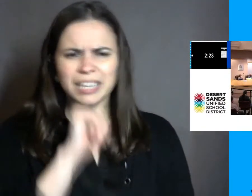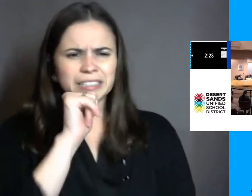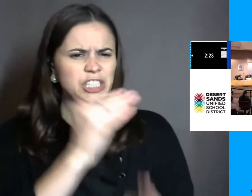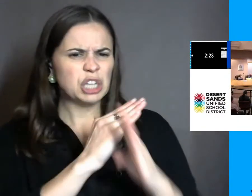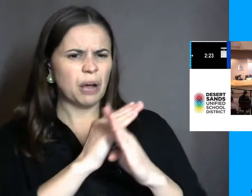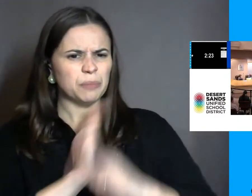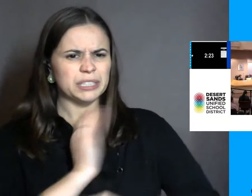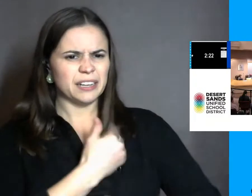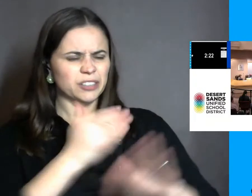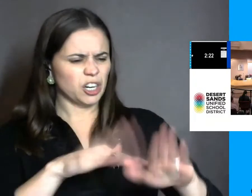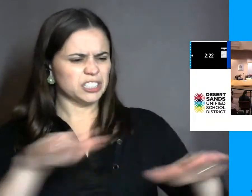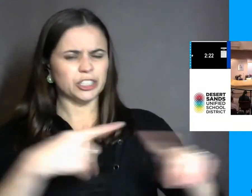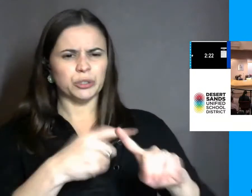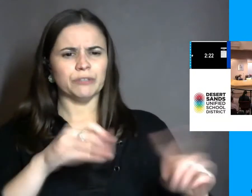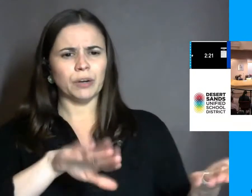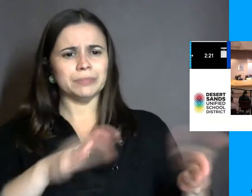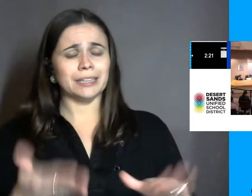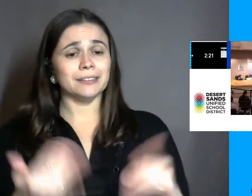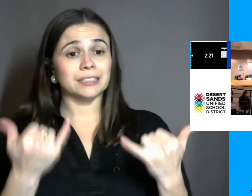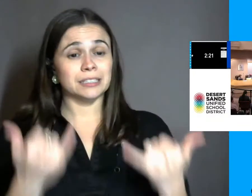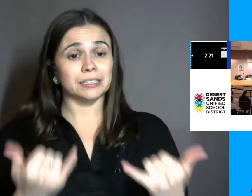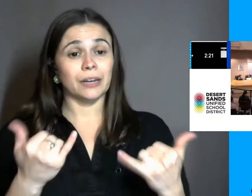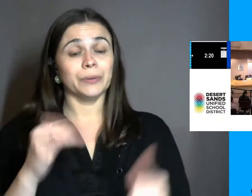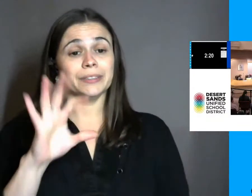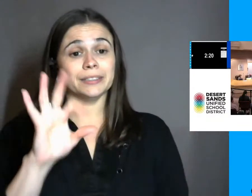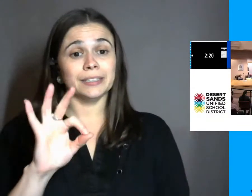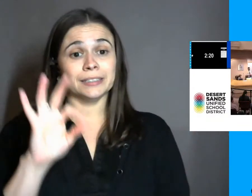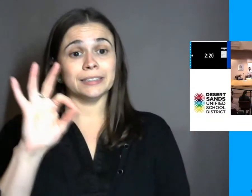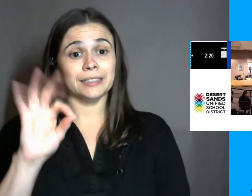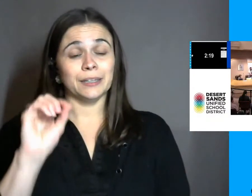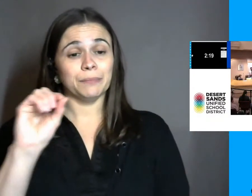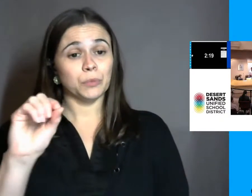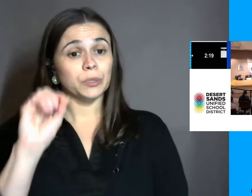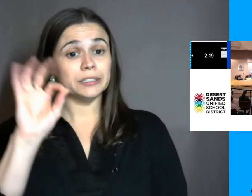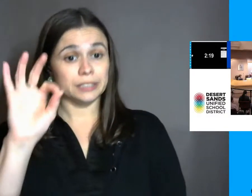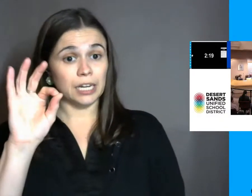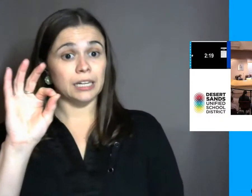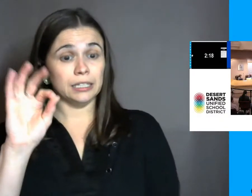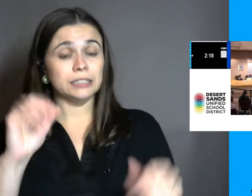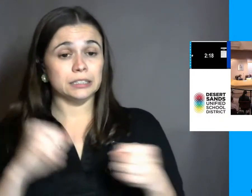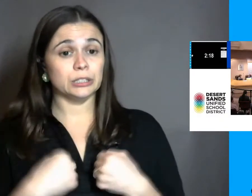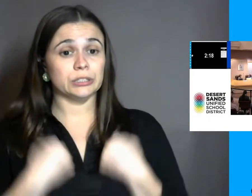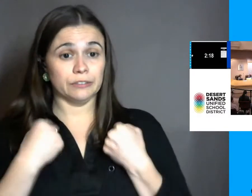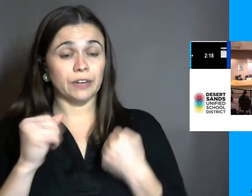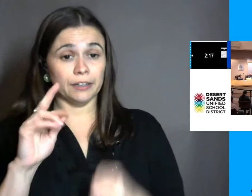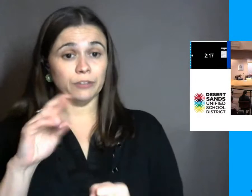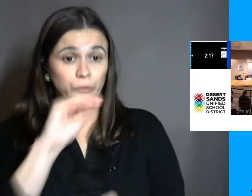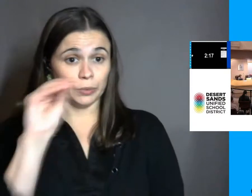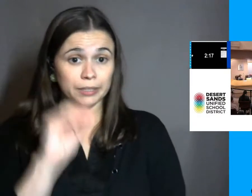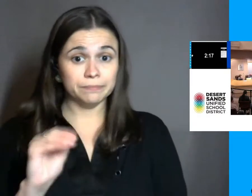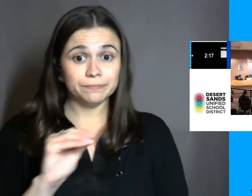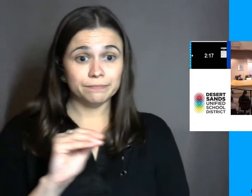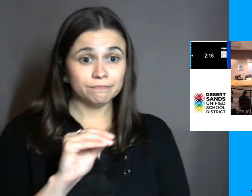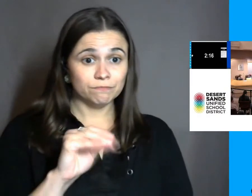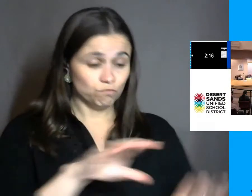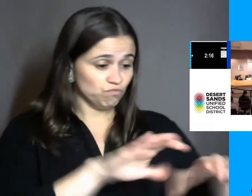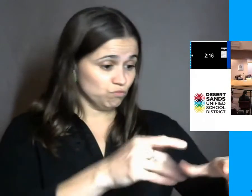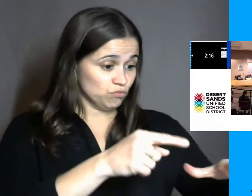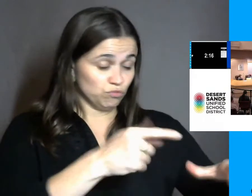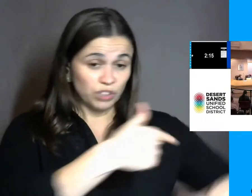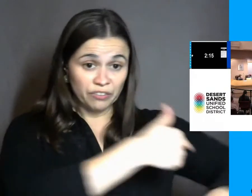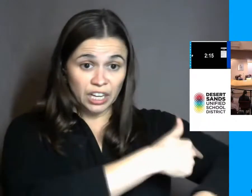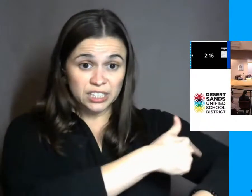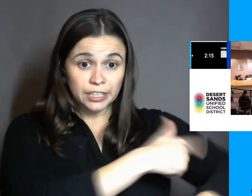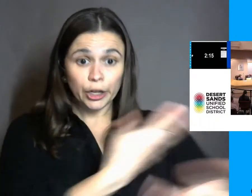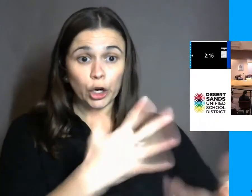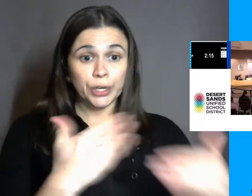already 99.9% survival rate. The population that's going to be vaccinated already are.